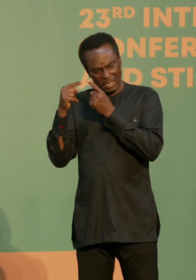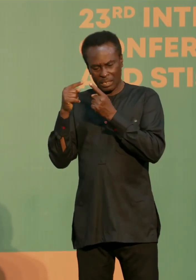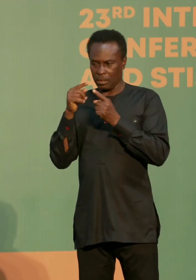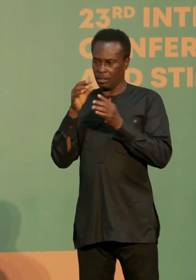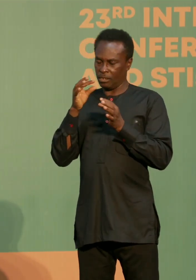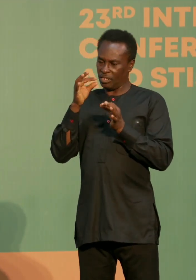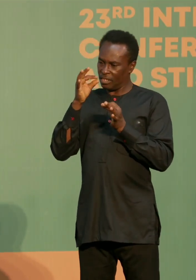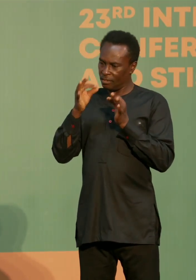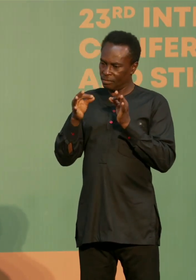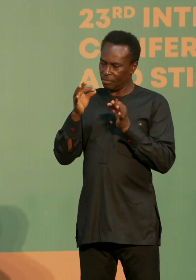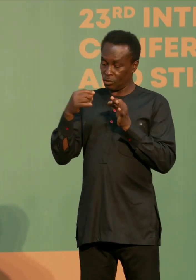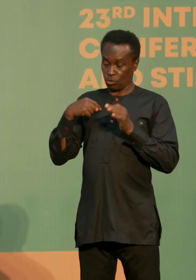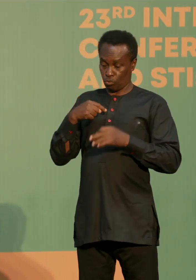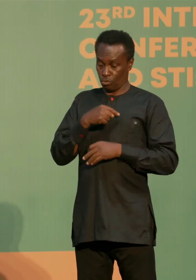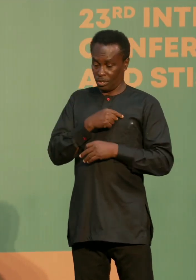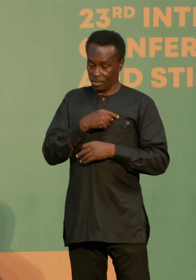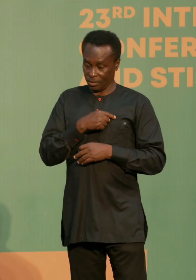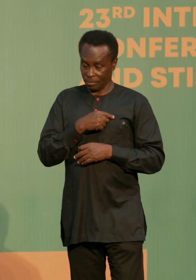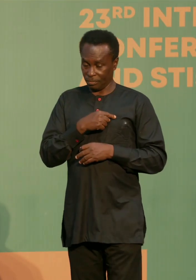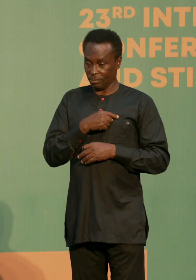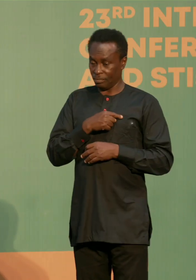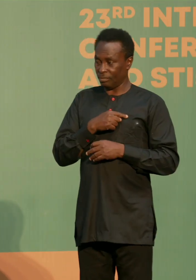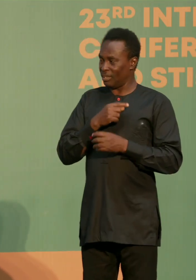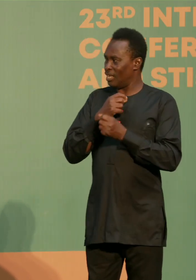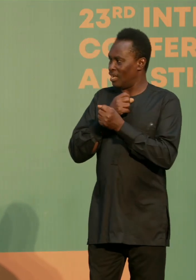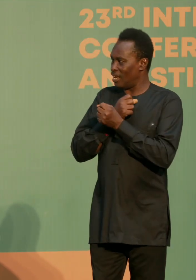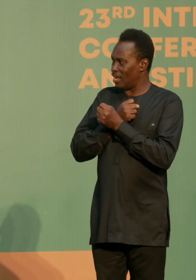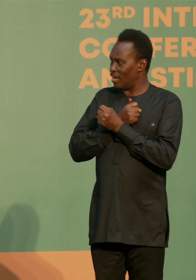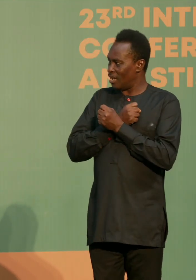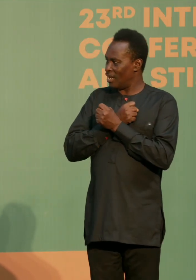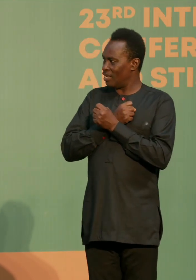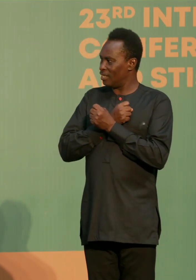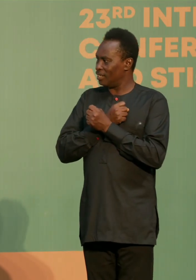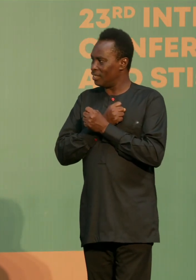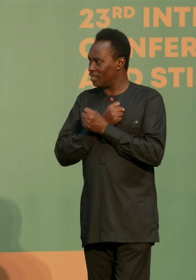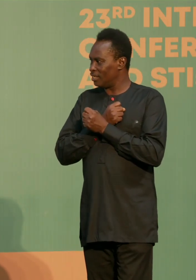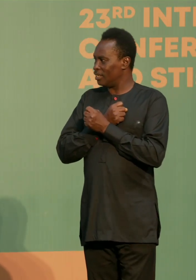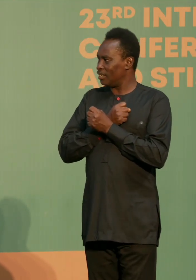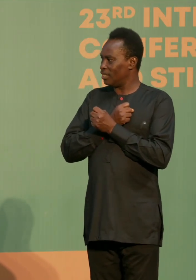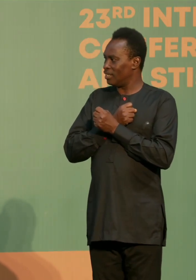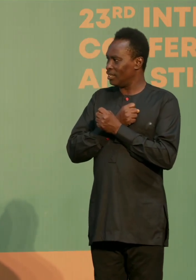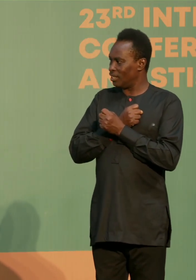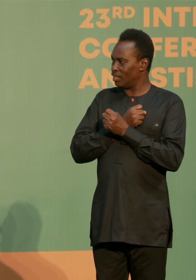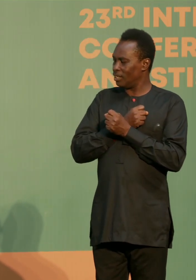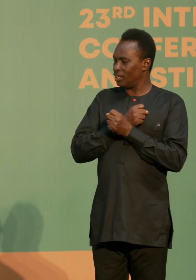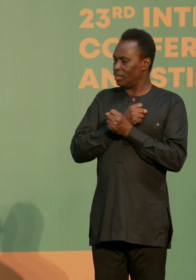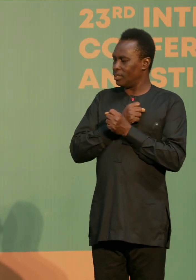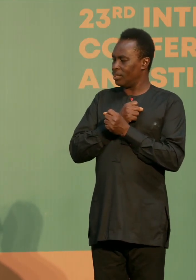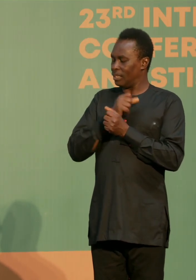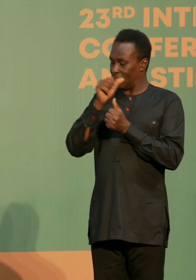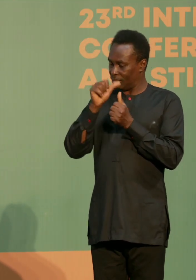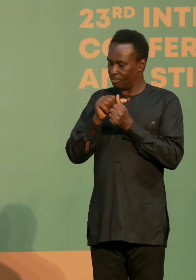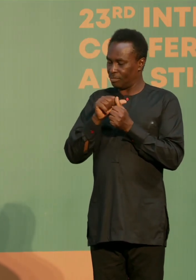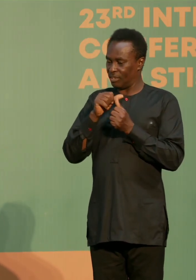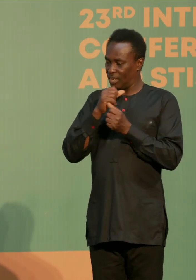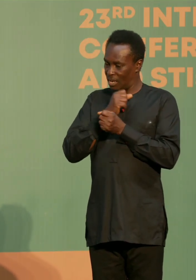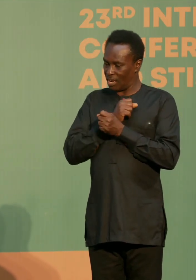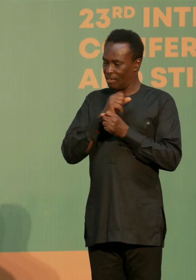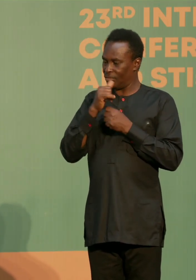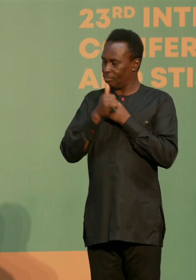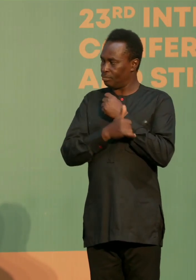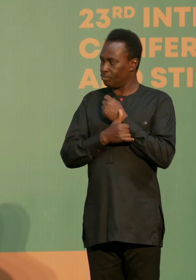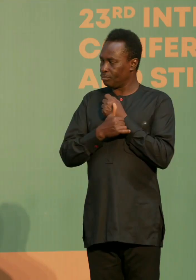if we, low and middle-income countries, we will